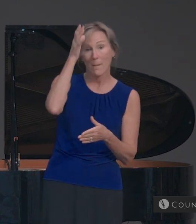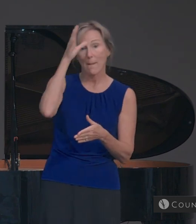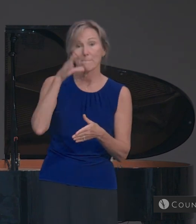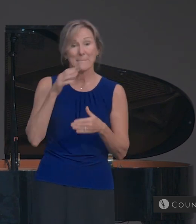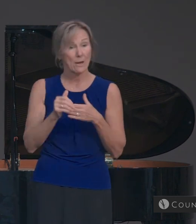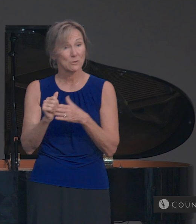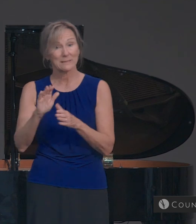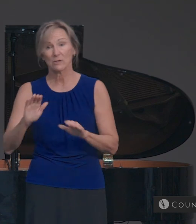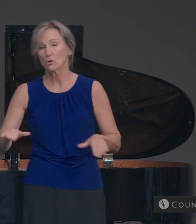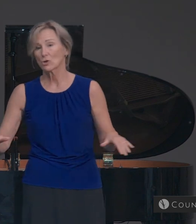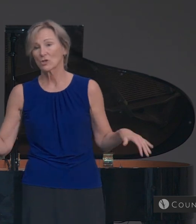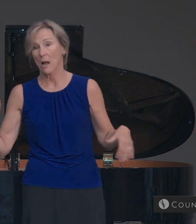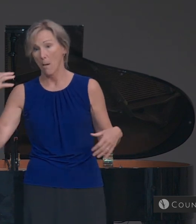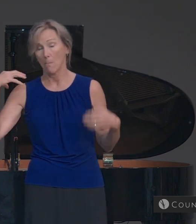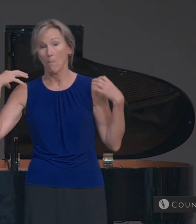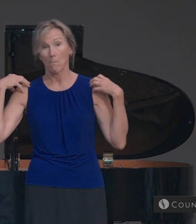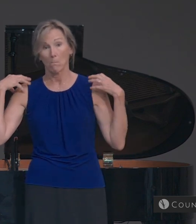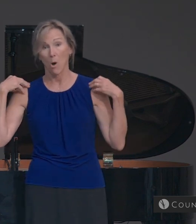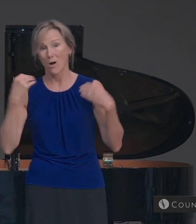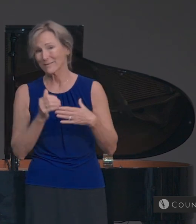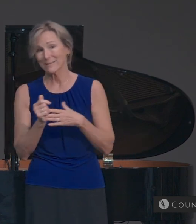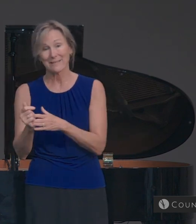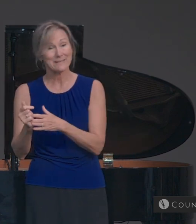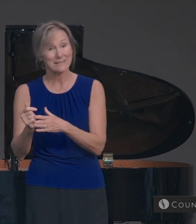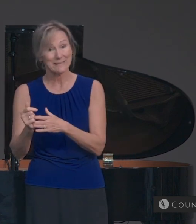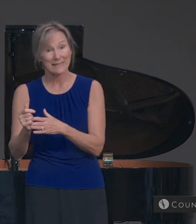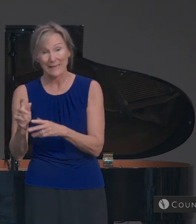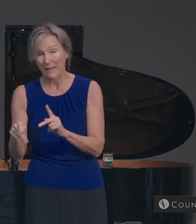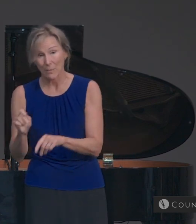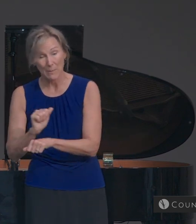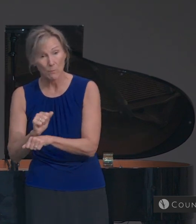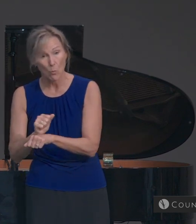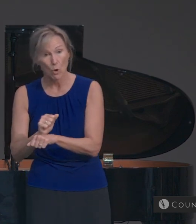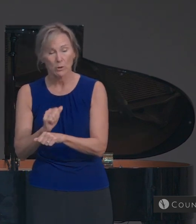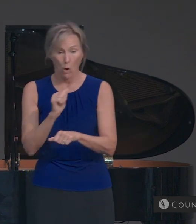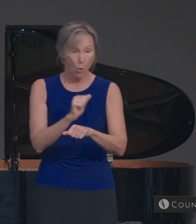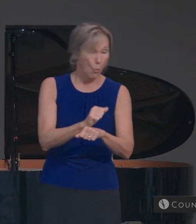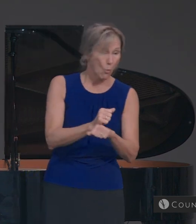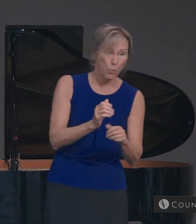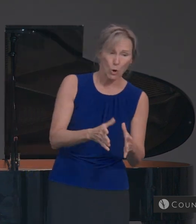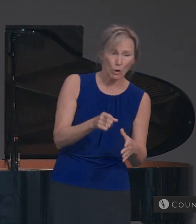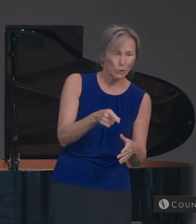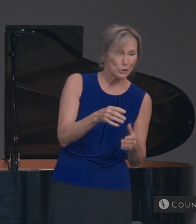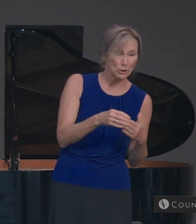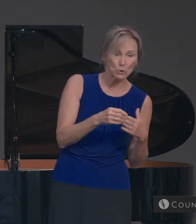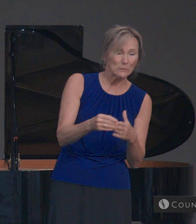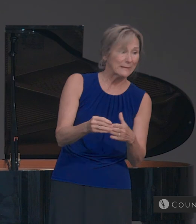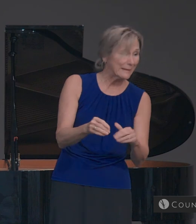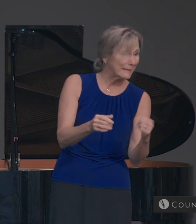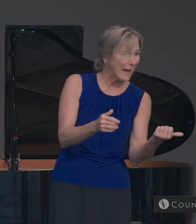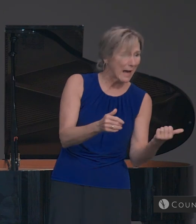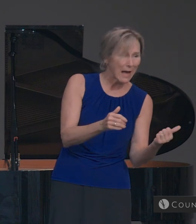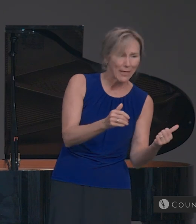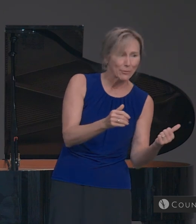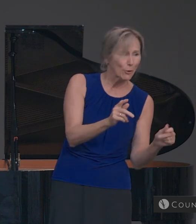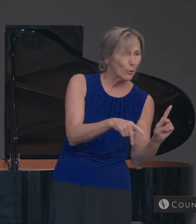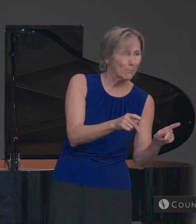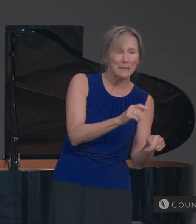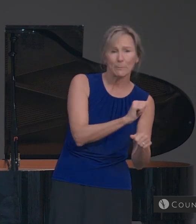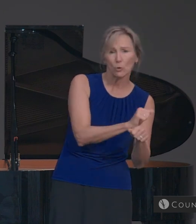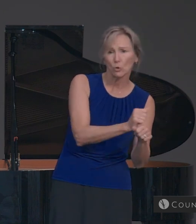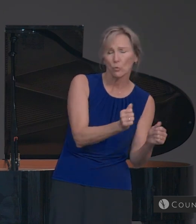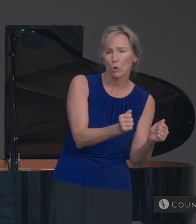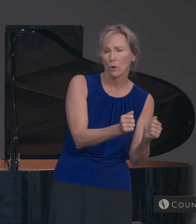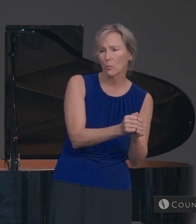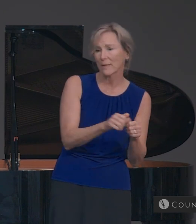children. Employers, you are leader. Employers, you are leaders of your employees. Employees, you can be leaders of those with whom you work. Children,